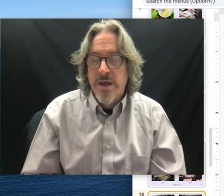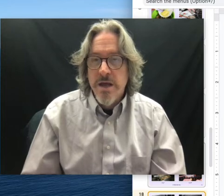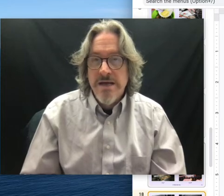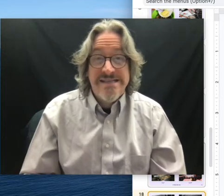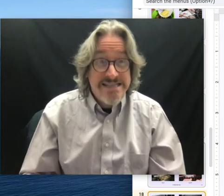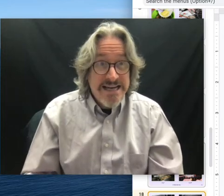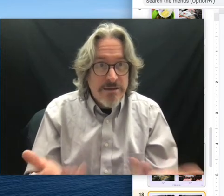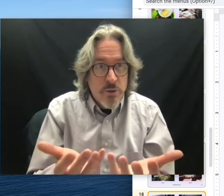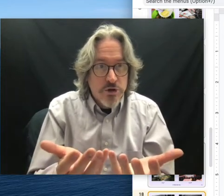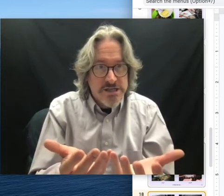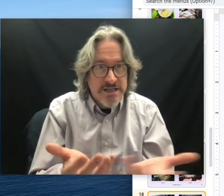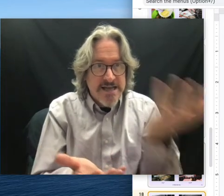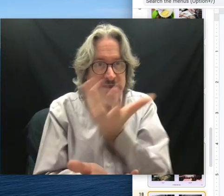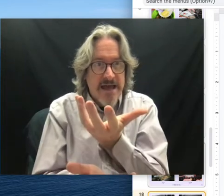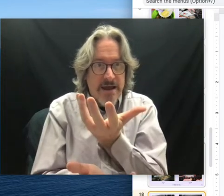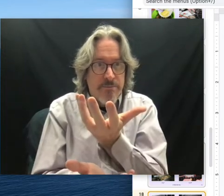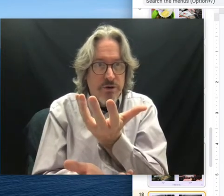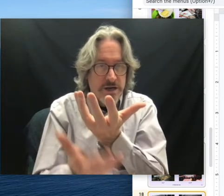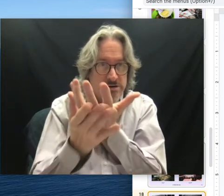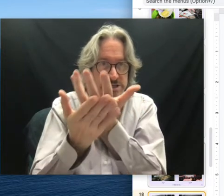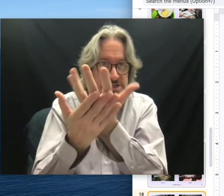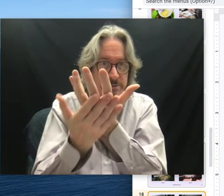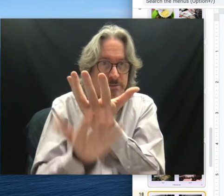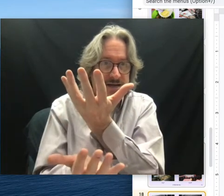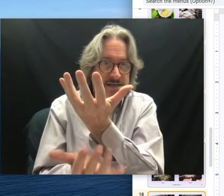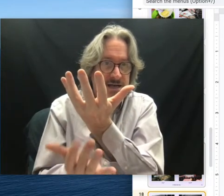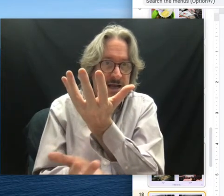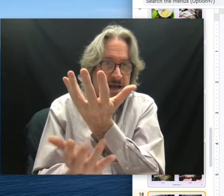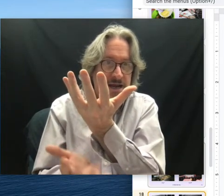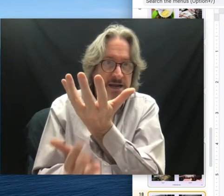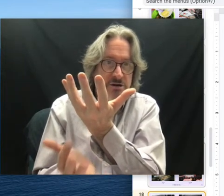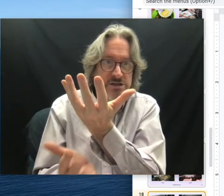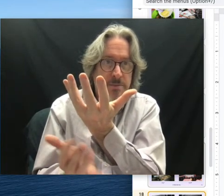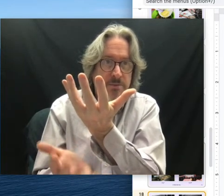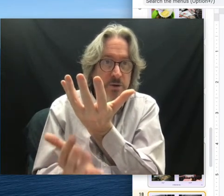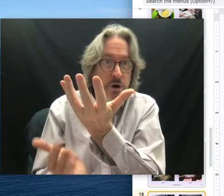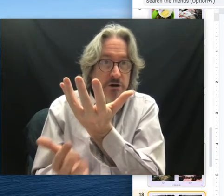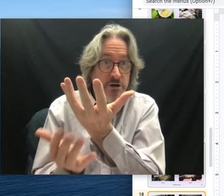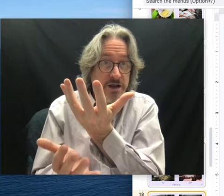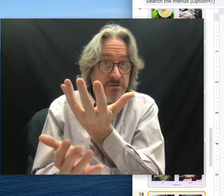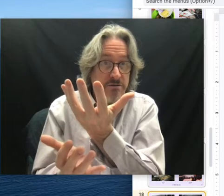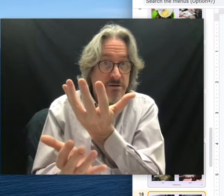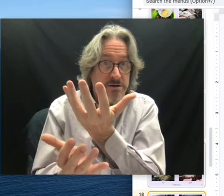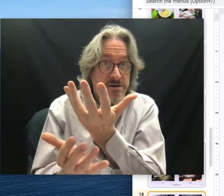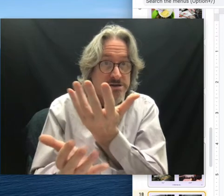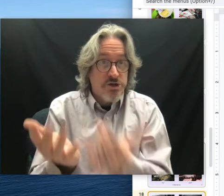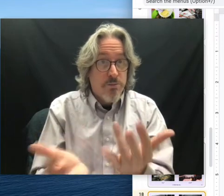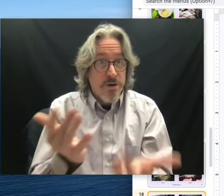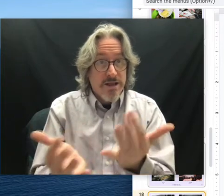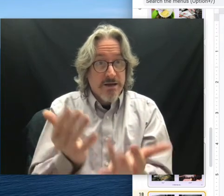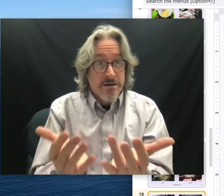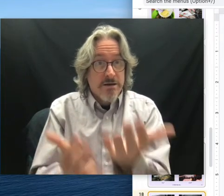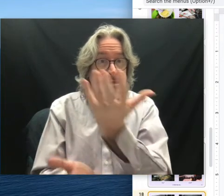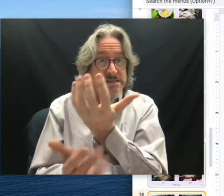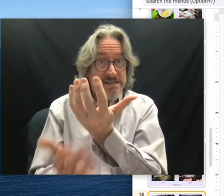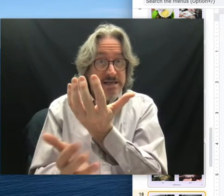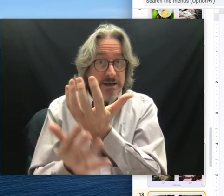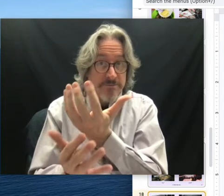boil. Steam, we're just going to take that and here's the steamer basket, and here's the bubbling water underneath. So